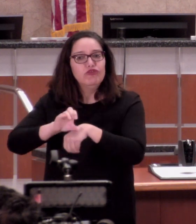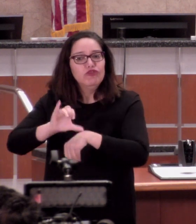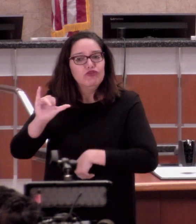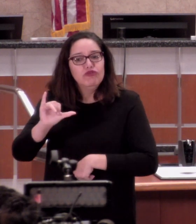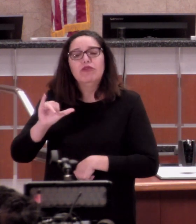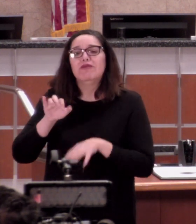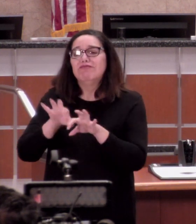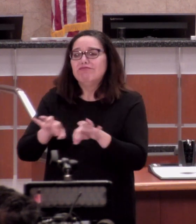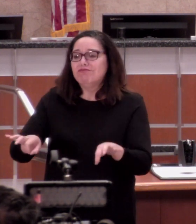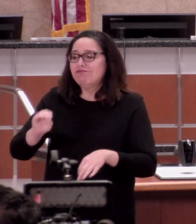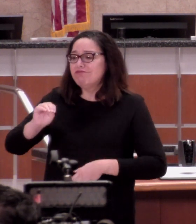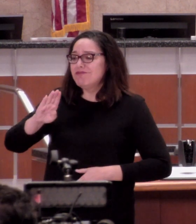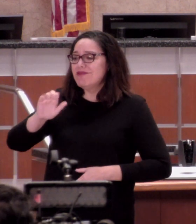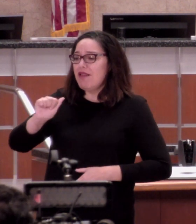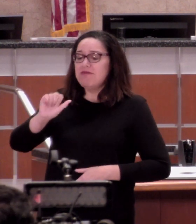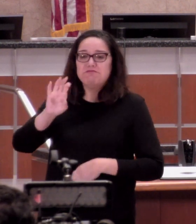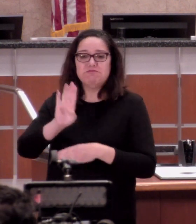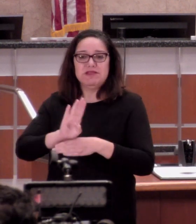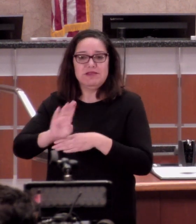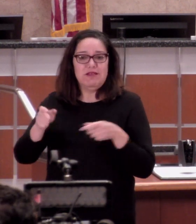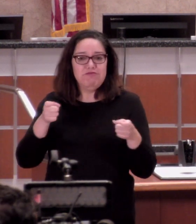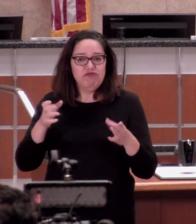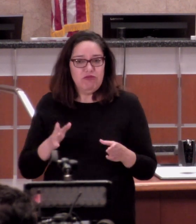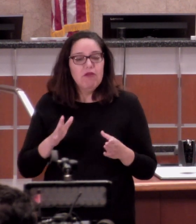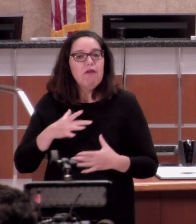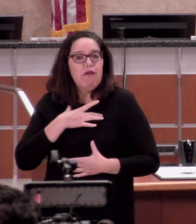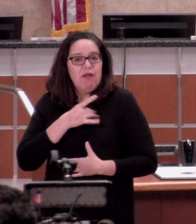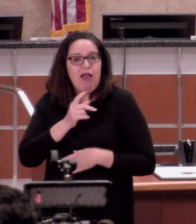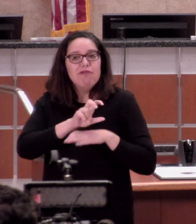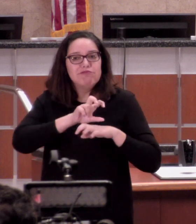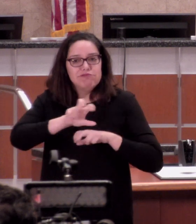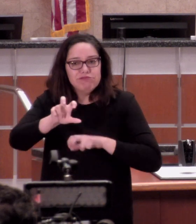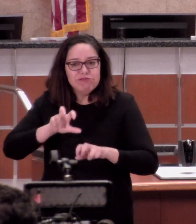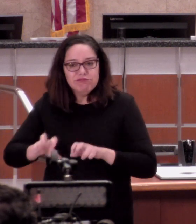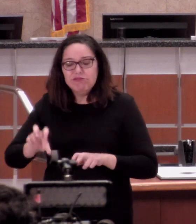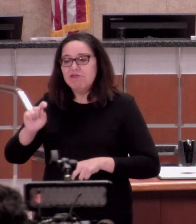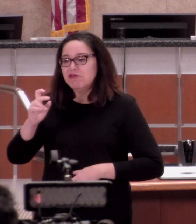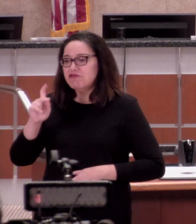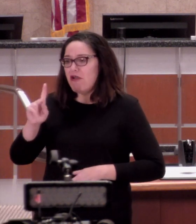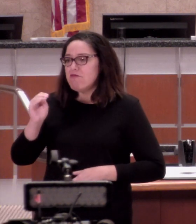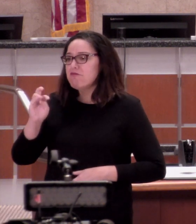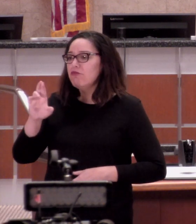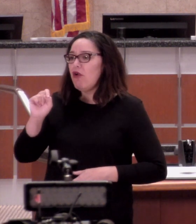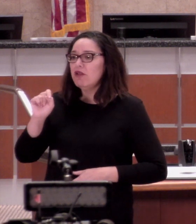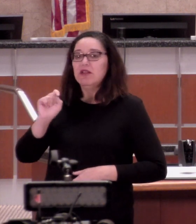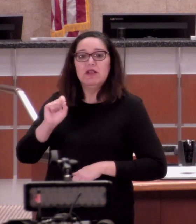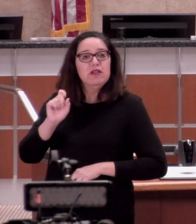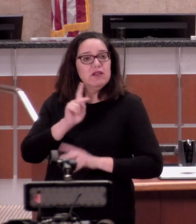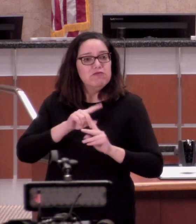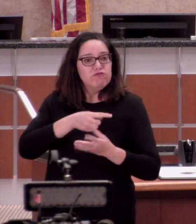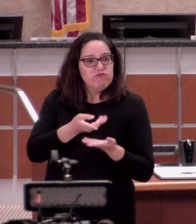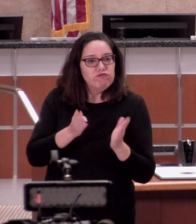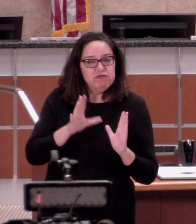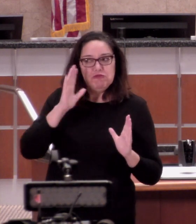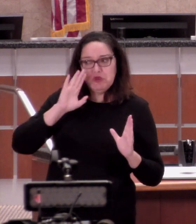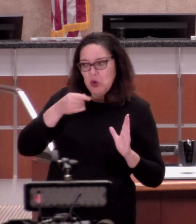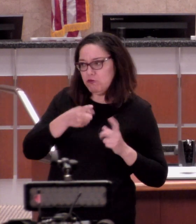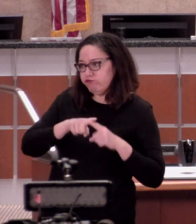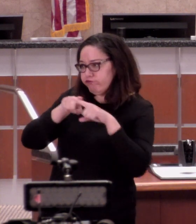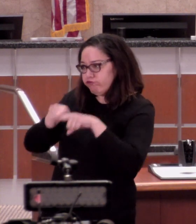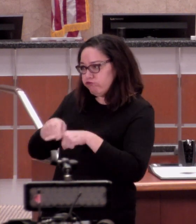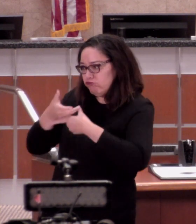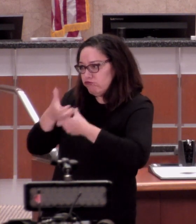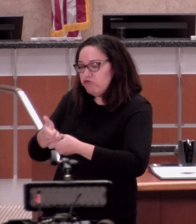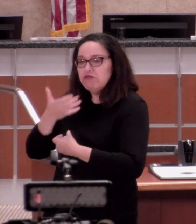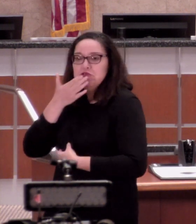MBA in business administration and liked to dabble in the stock market. Employees knew they could count on him for good advice. According to one